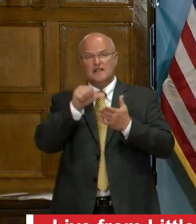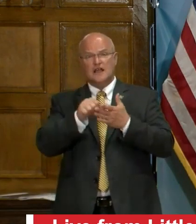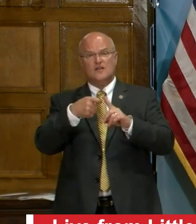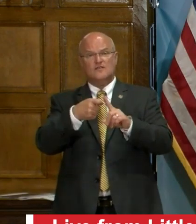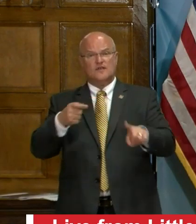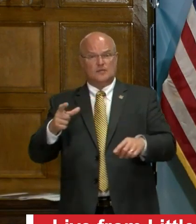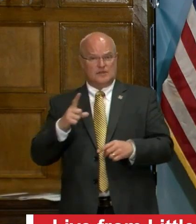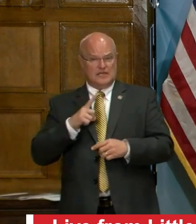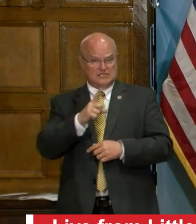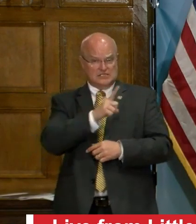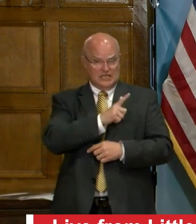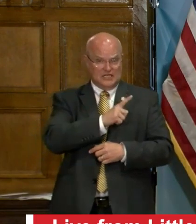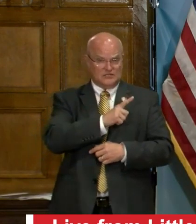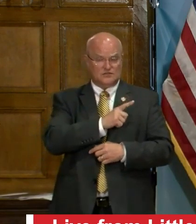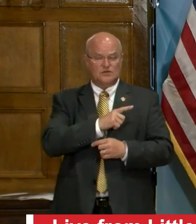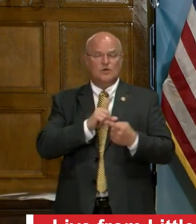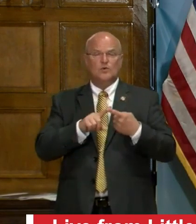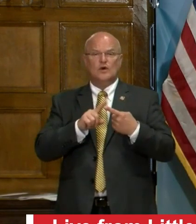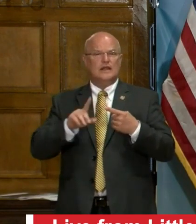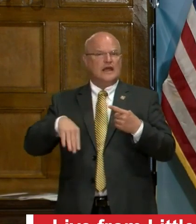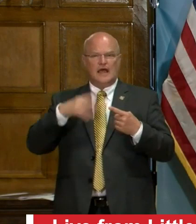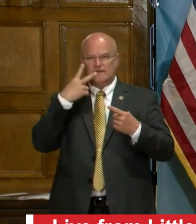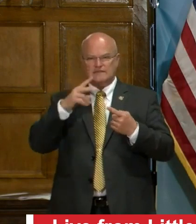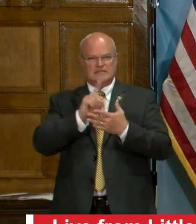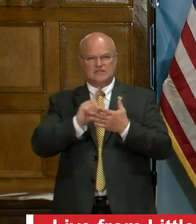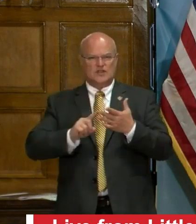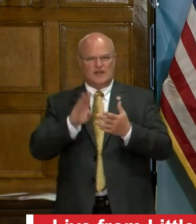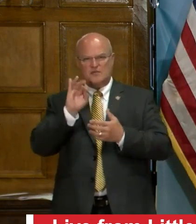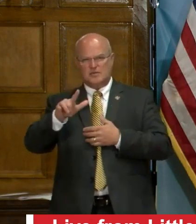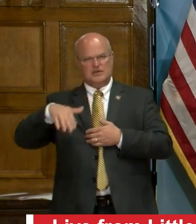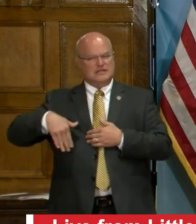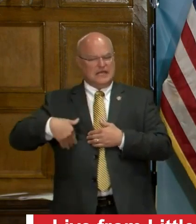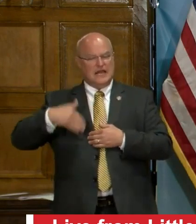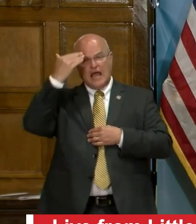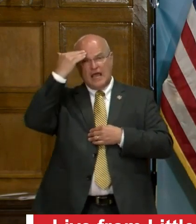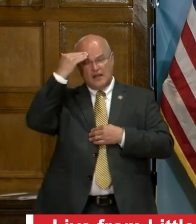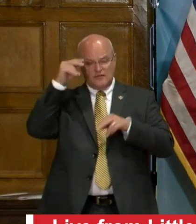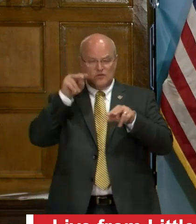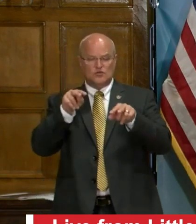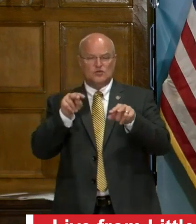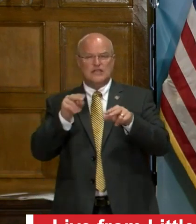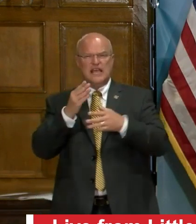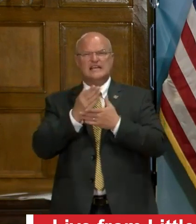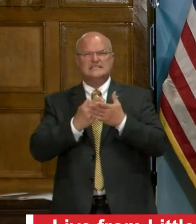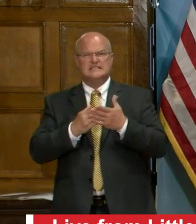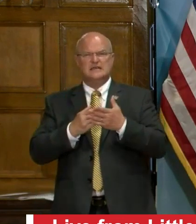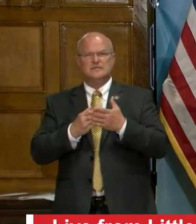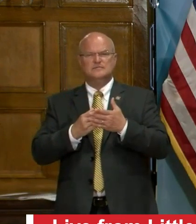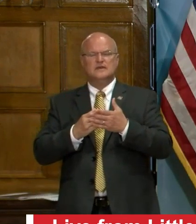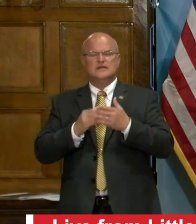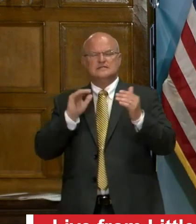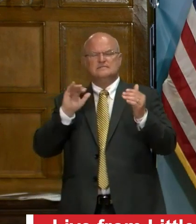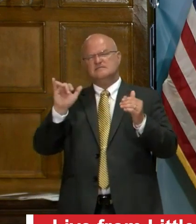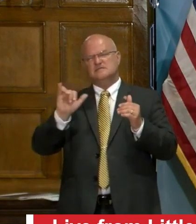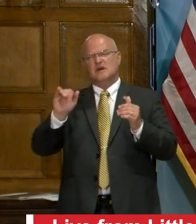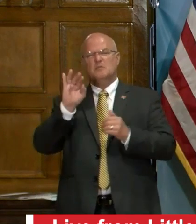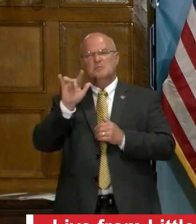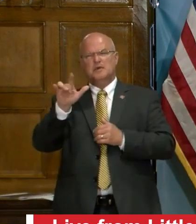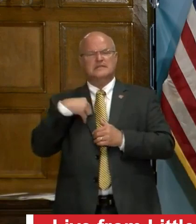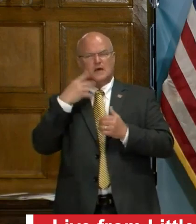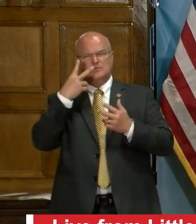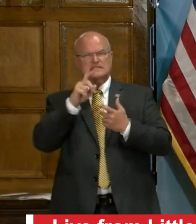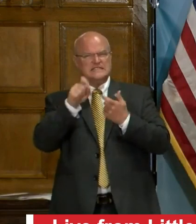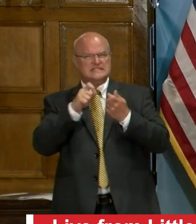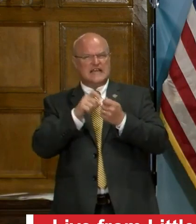the legislature, one, I haven't seen a draft bill yet. I know that they're looking at some comparable bills, but I want to